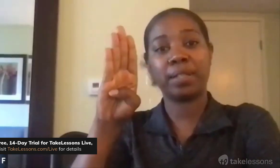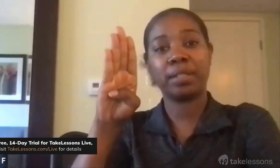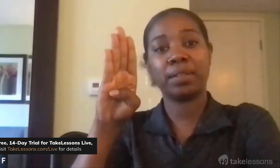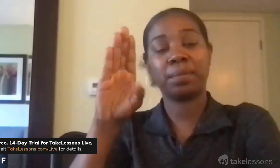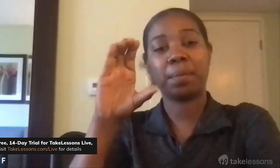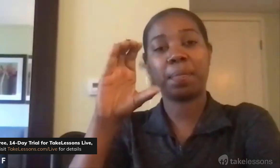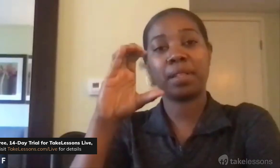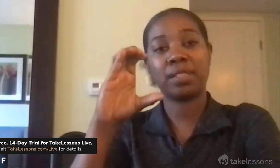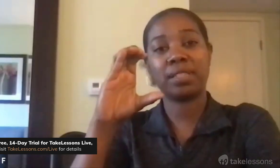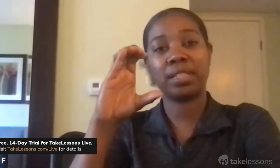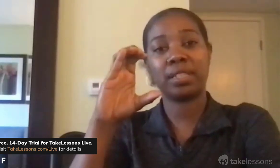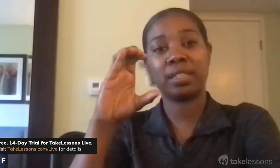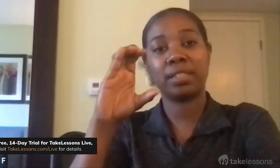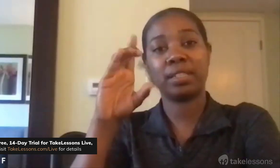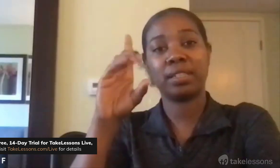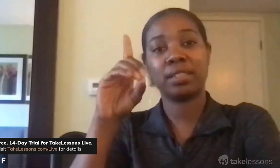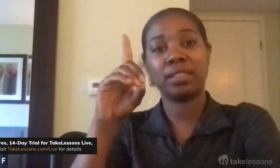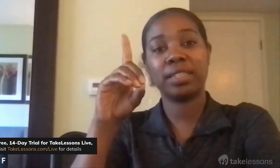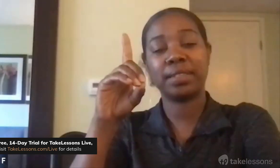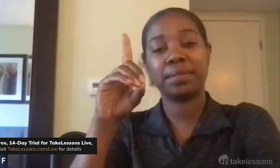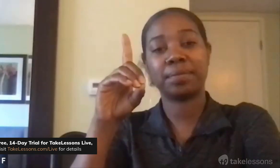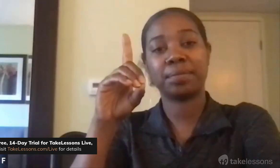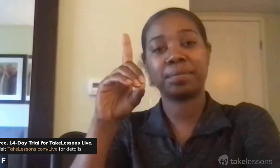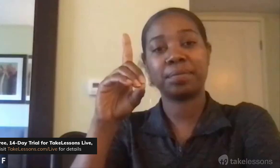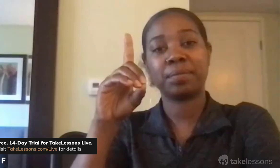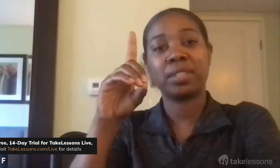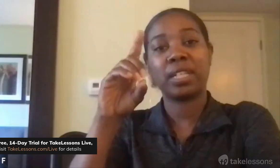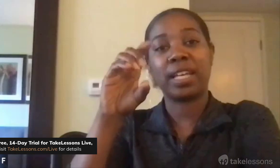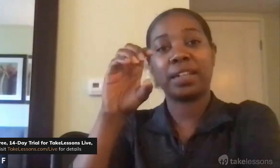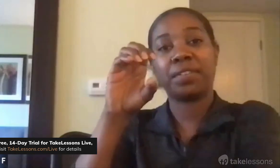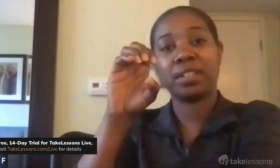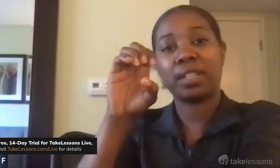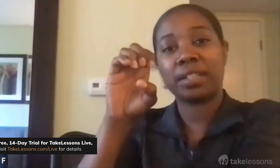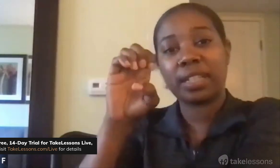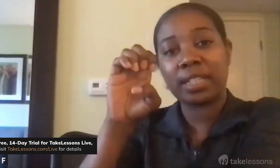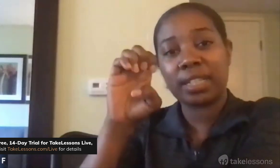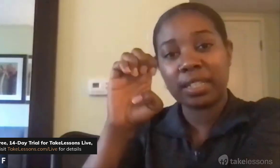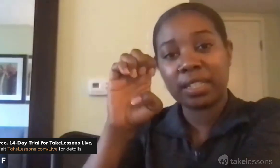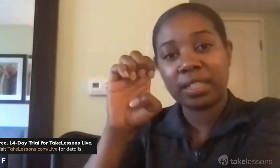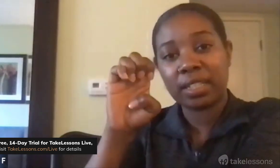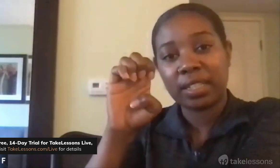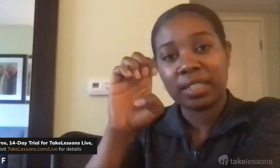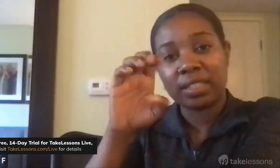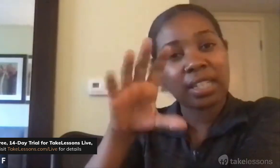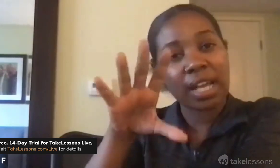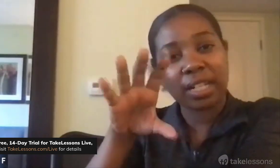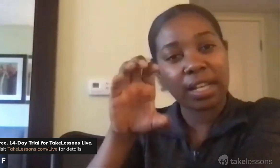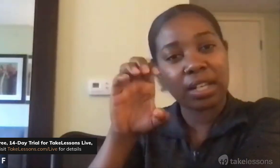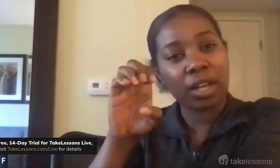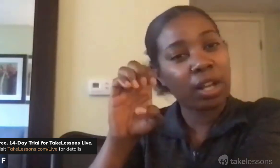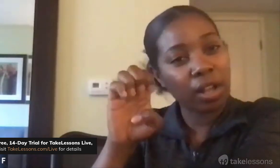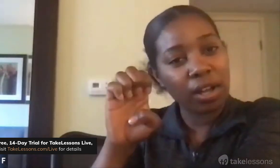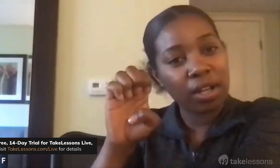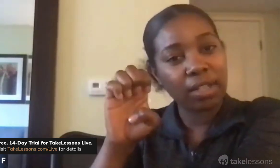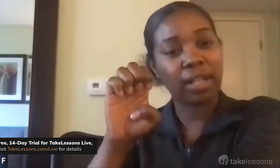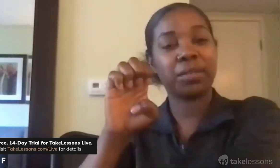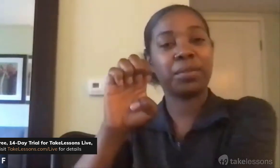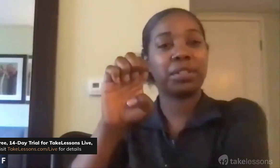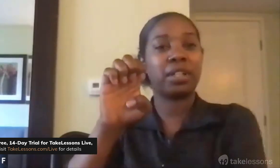B, C, D. And then for the letter E, it's kind of like a claw. I don't really know